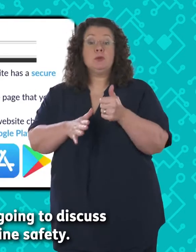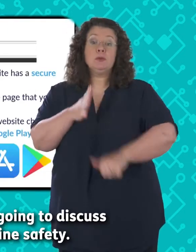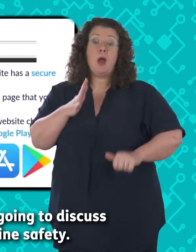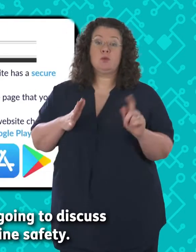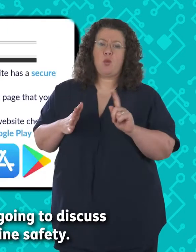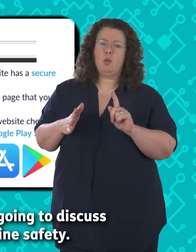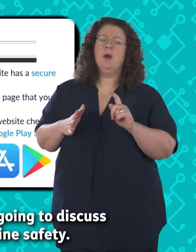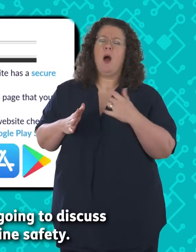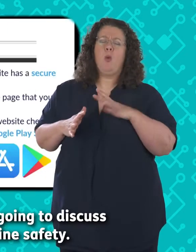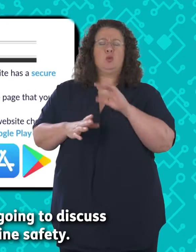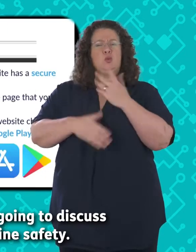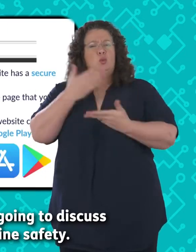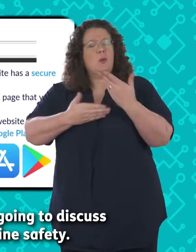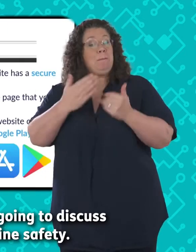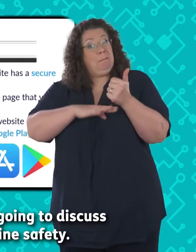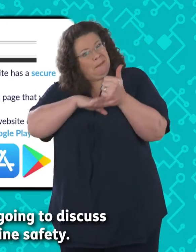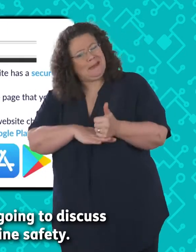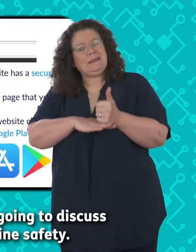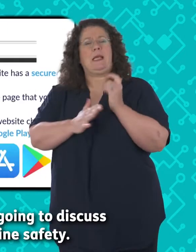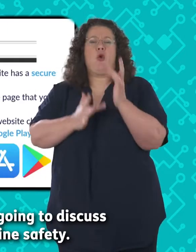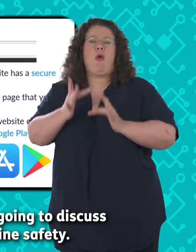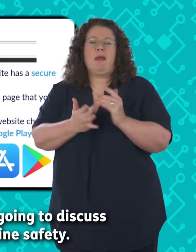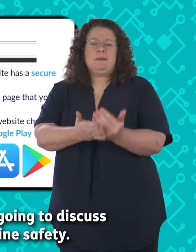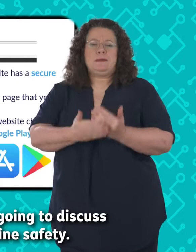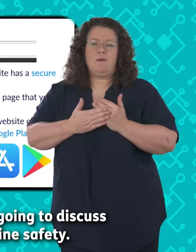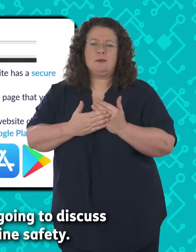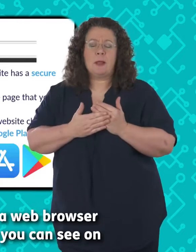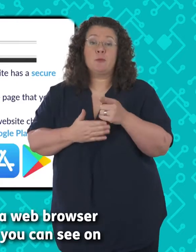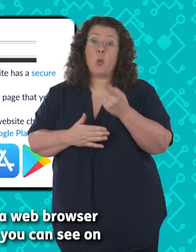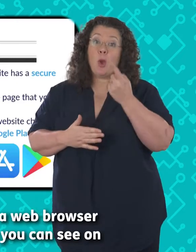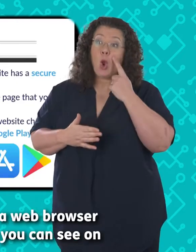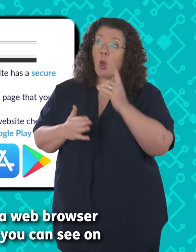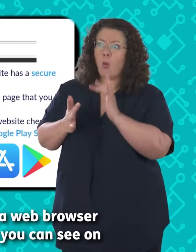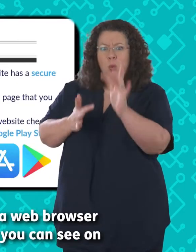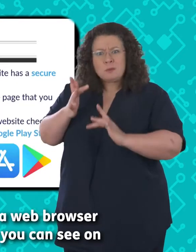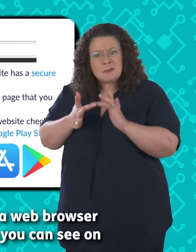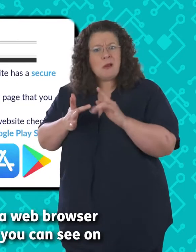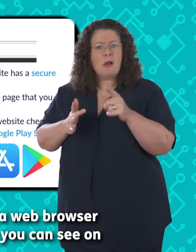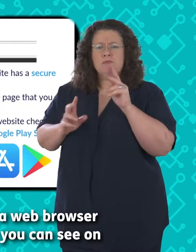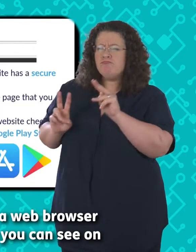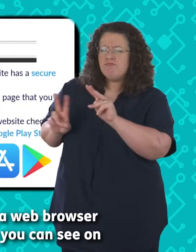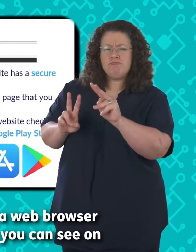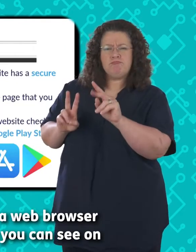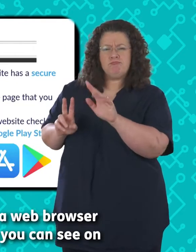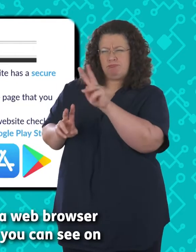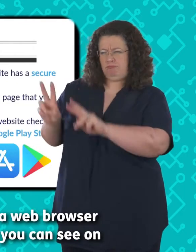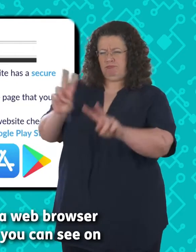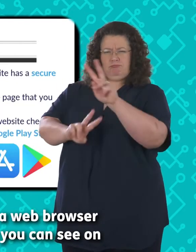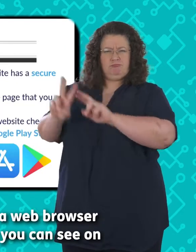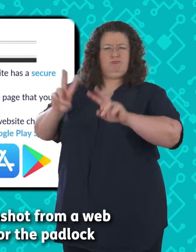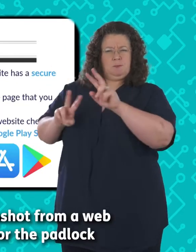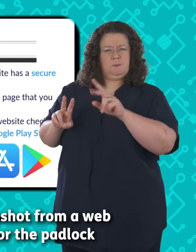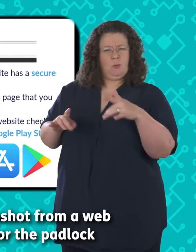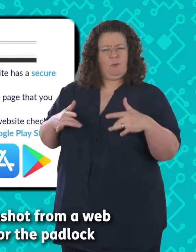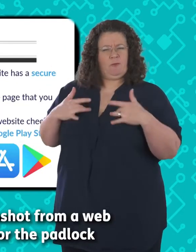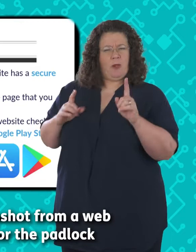To start with, we are going to discuss some basic online safety. So, when looking at a web browser, and the image that you can see